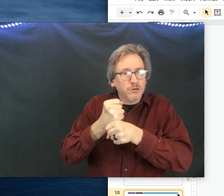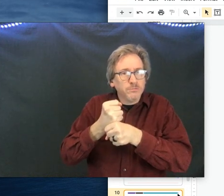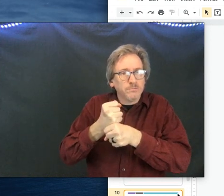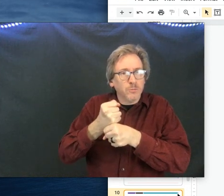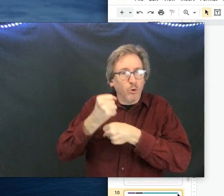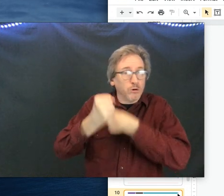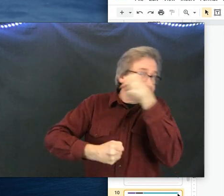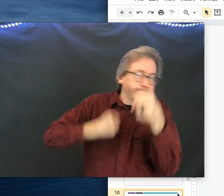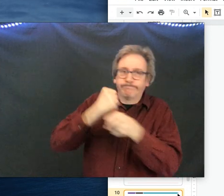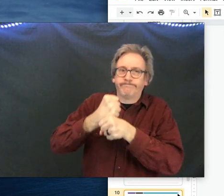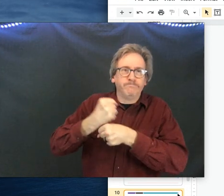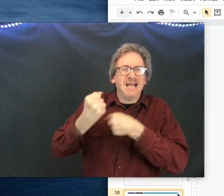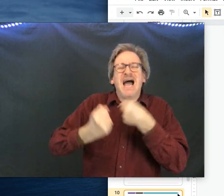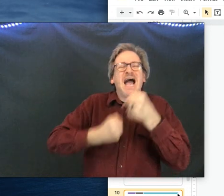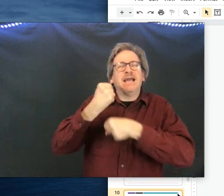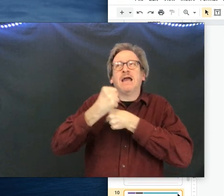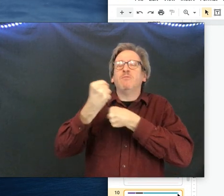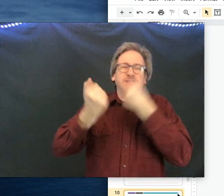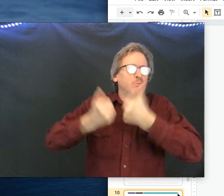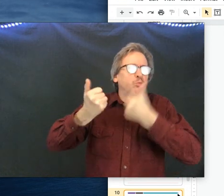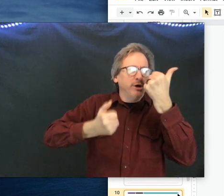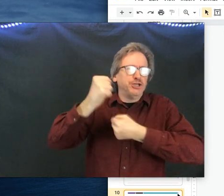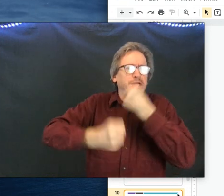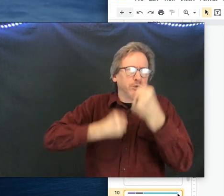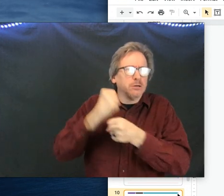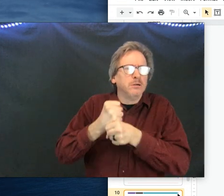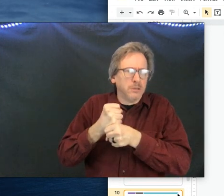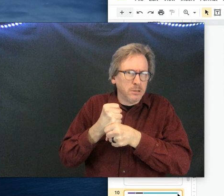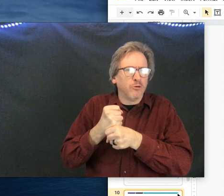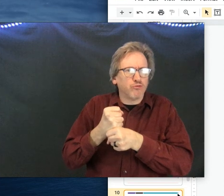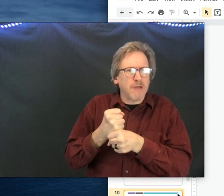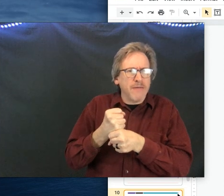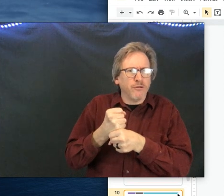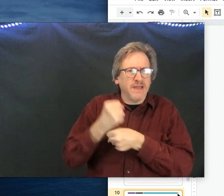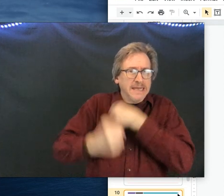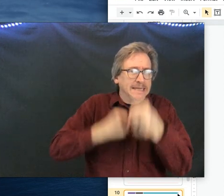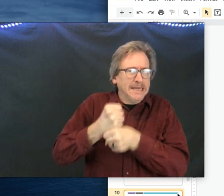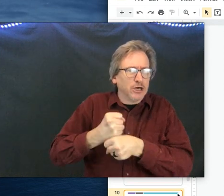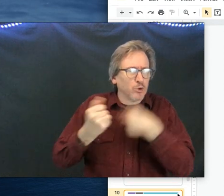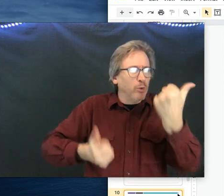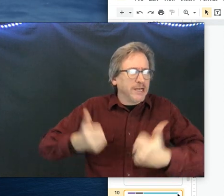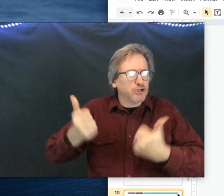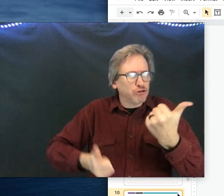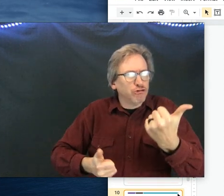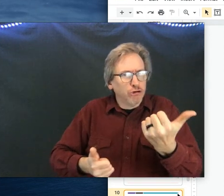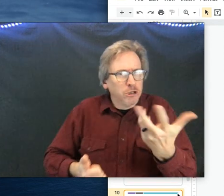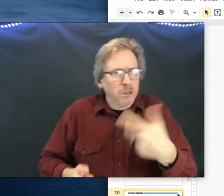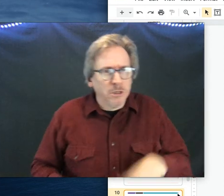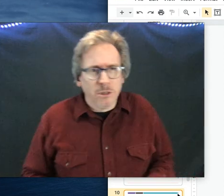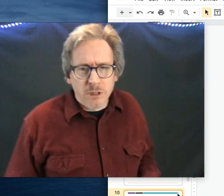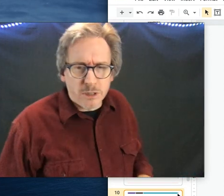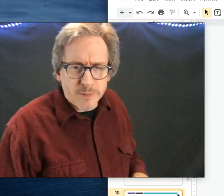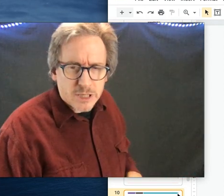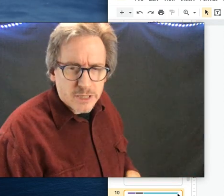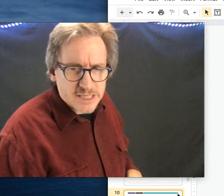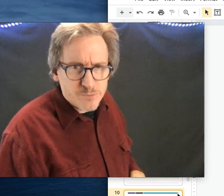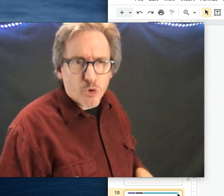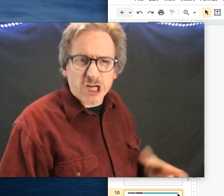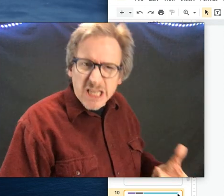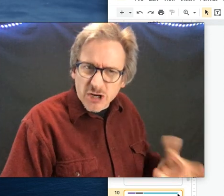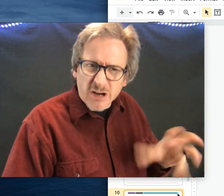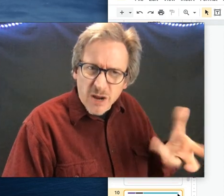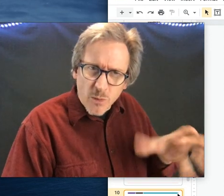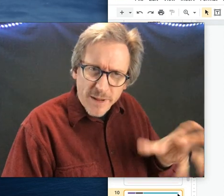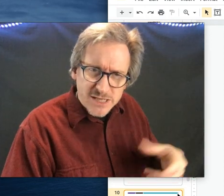which year? Or I would say which year rather than year which. A little bit, it's